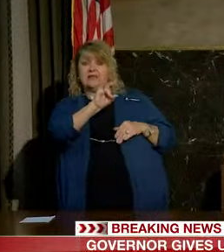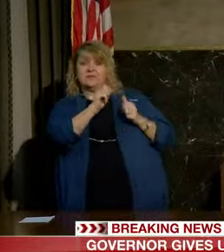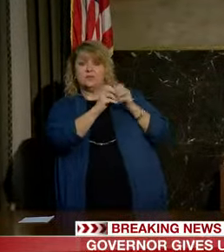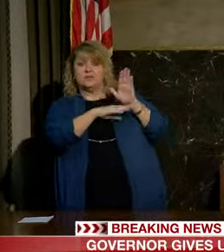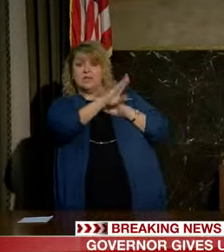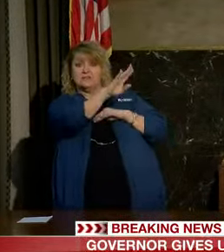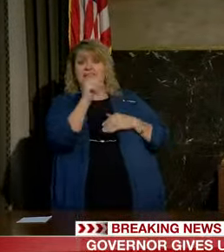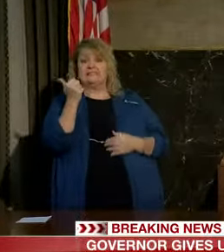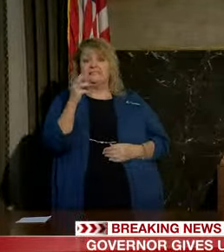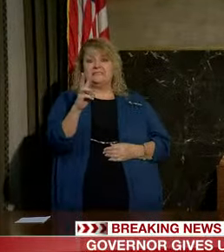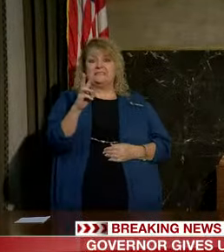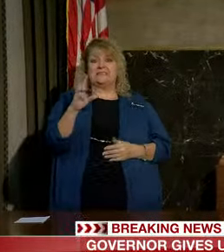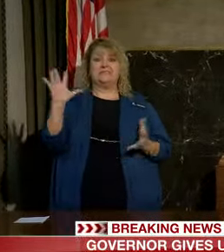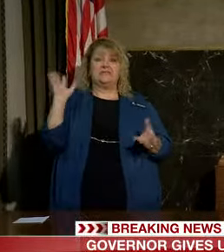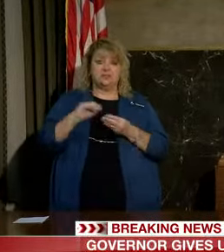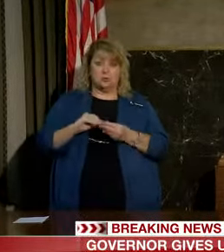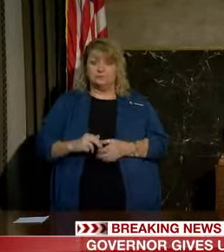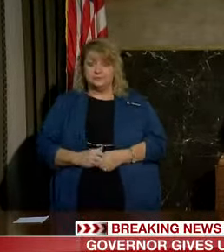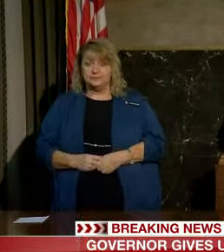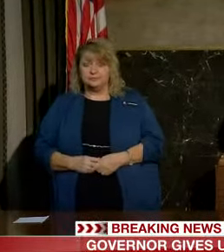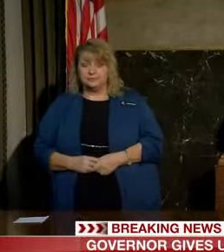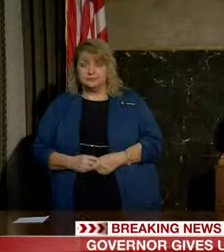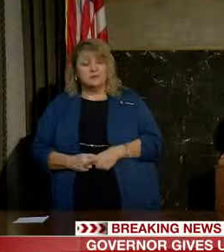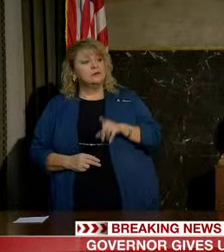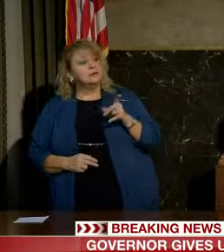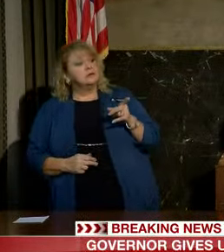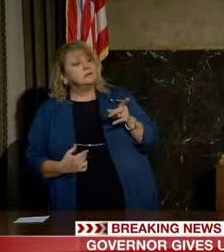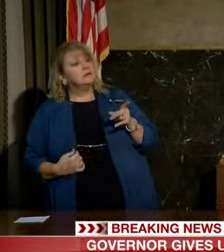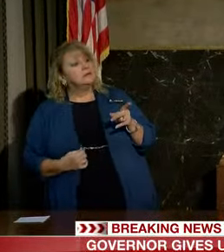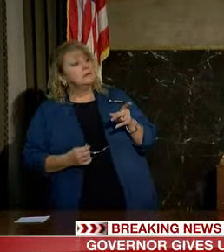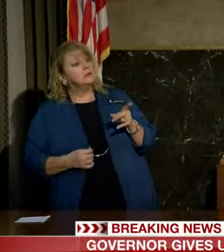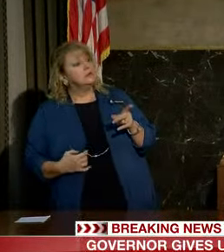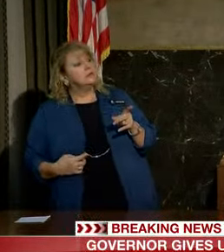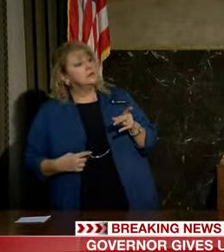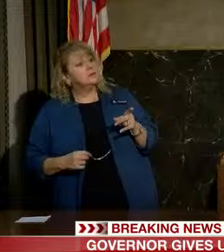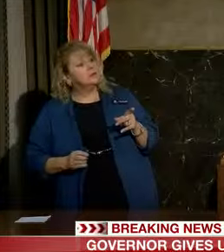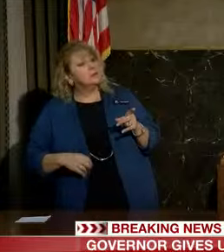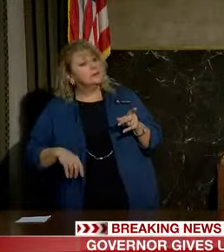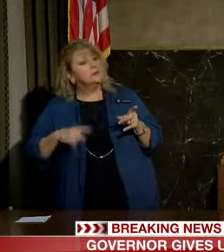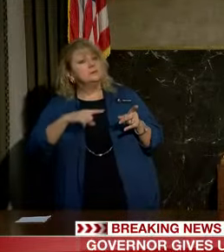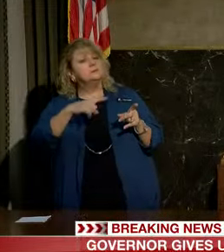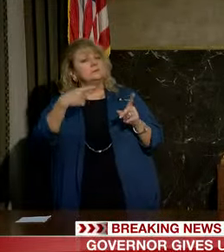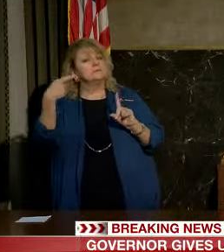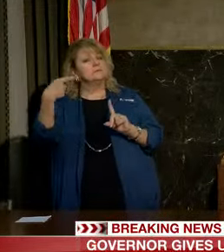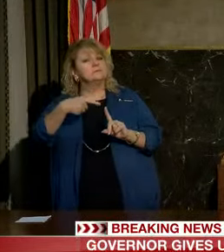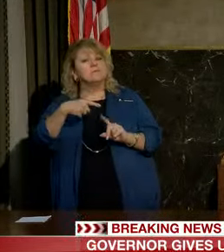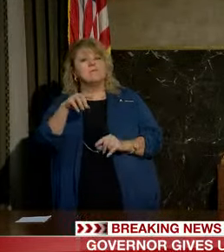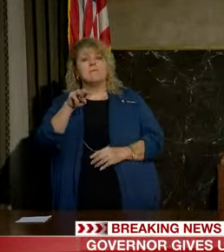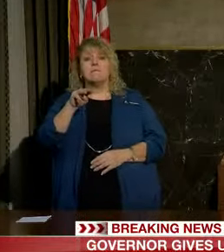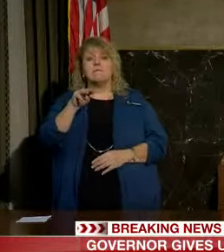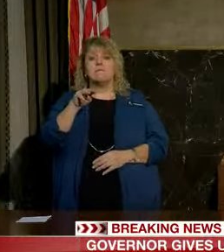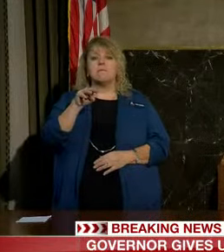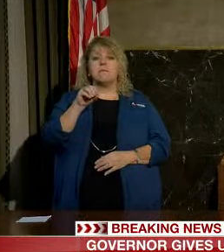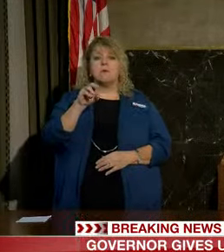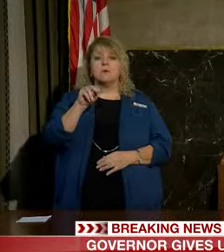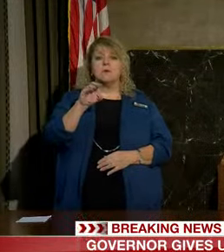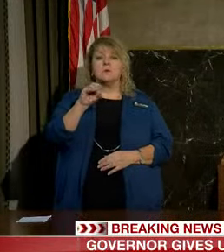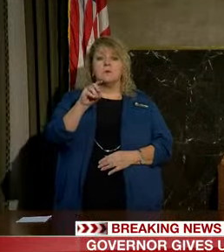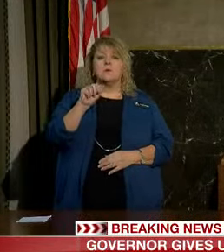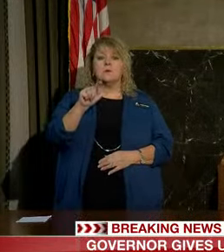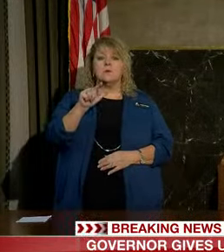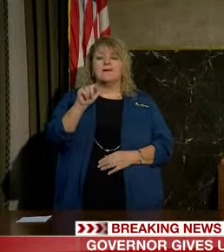Yeah. Great. Yep, Melinda? For you, in terms of the monoclonal antibodies, are we having